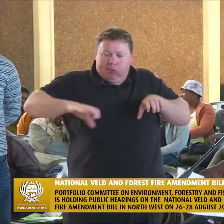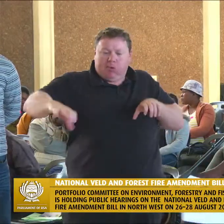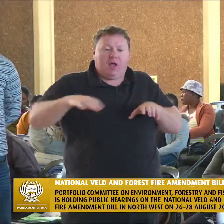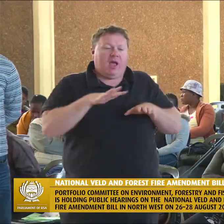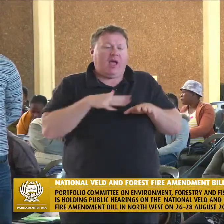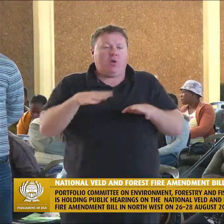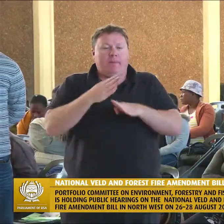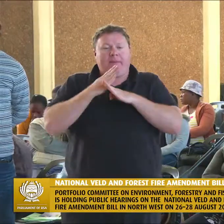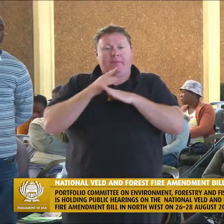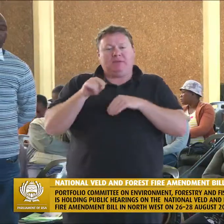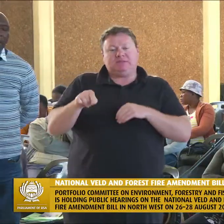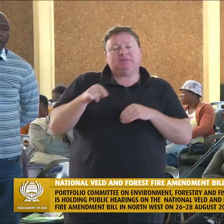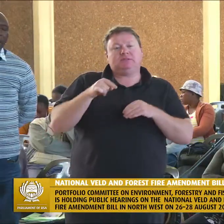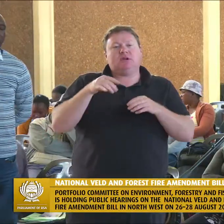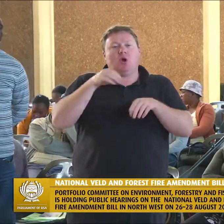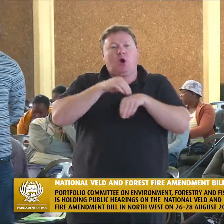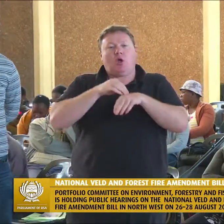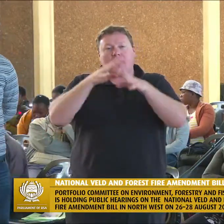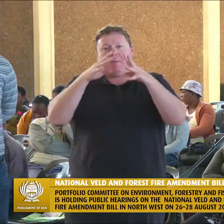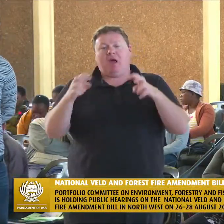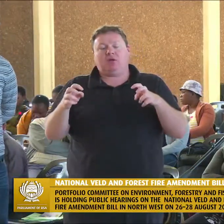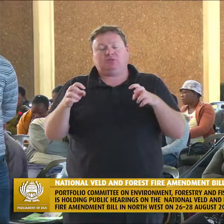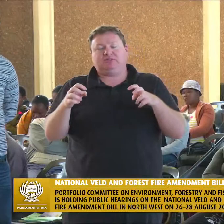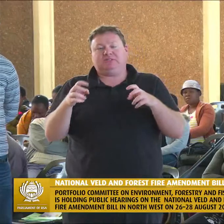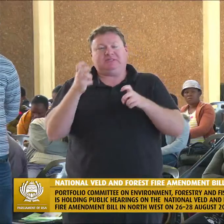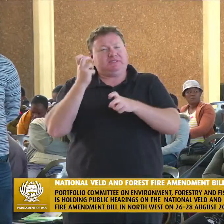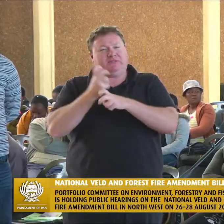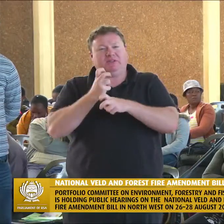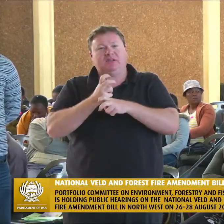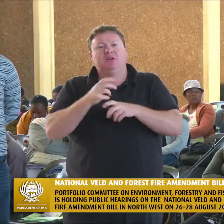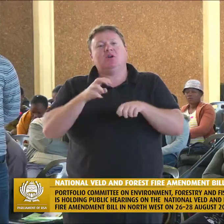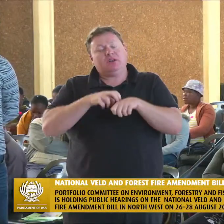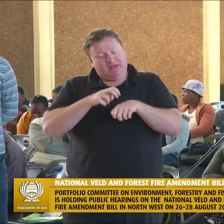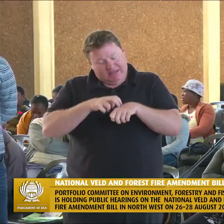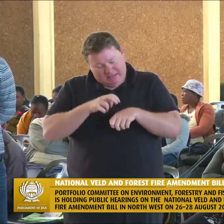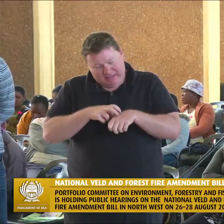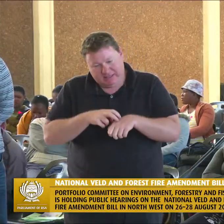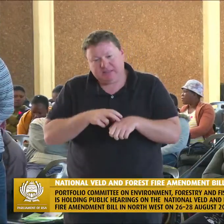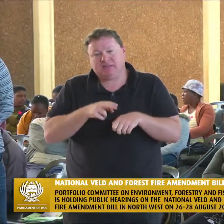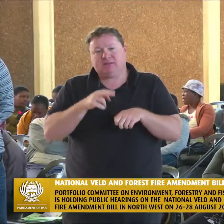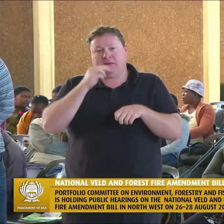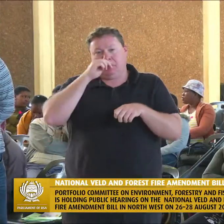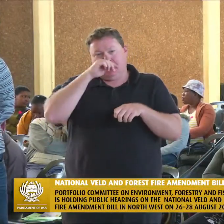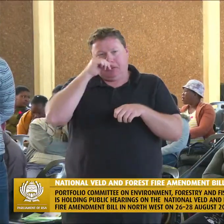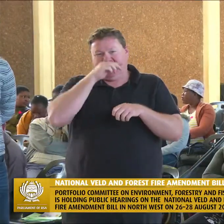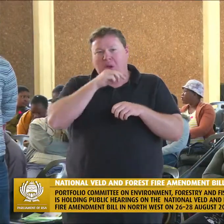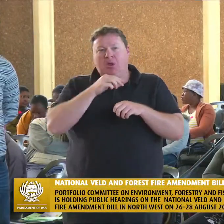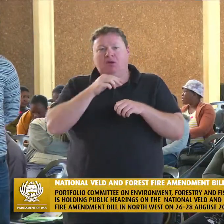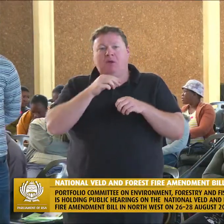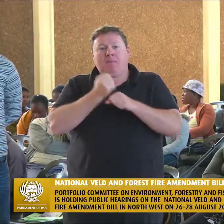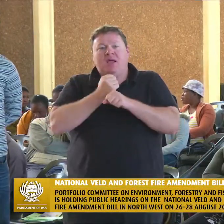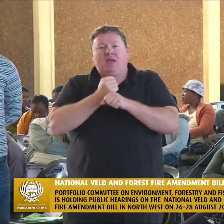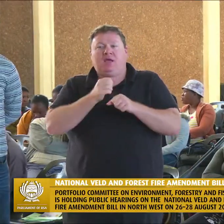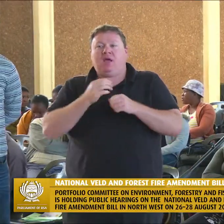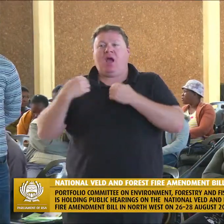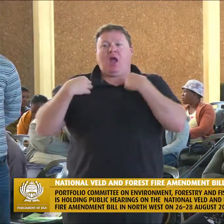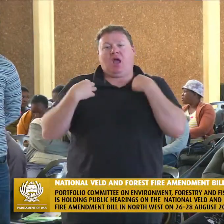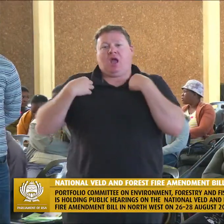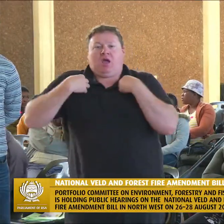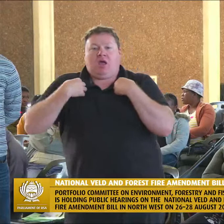apply for it again unless you have a hiding place wish you you will need to apply for it